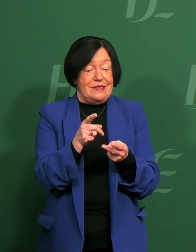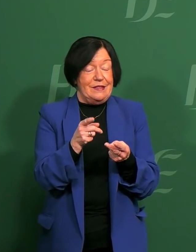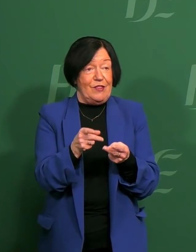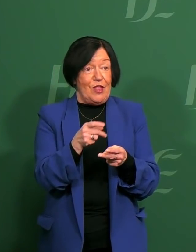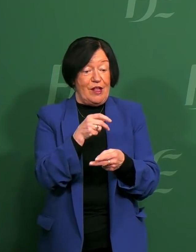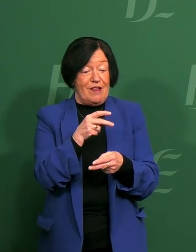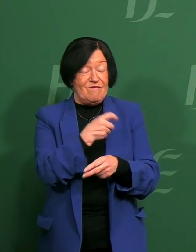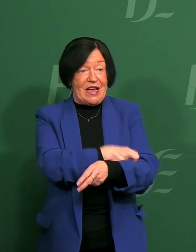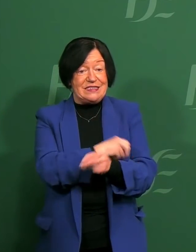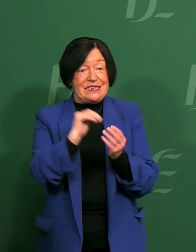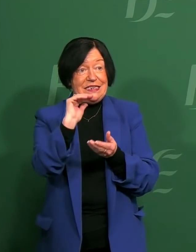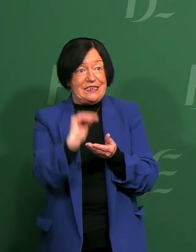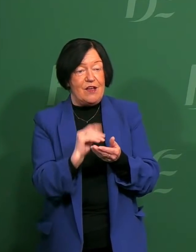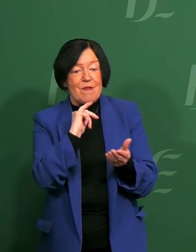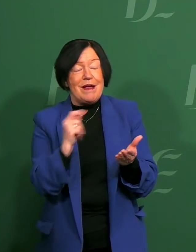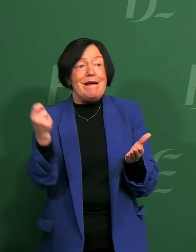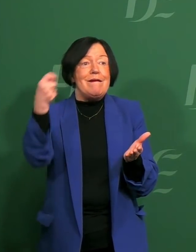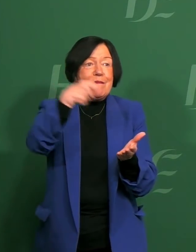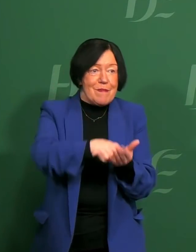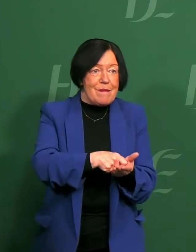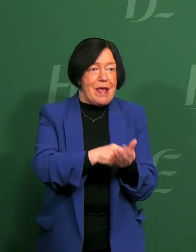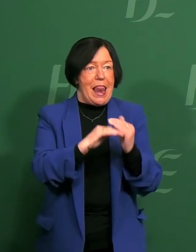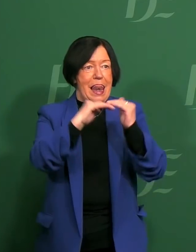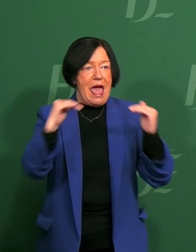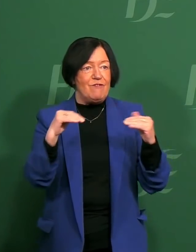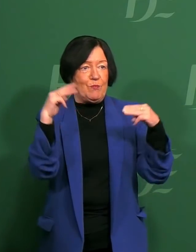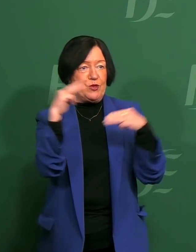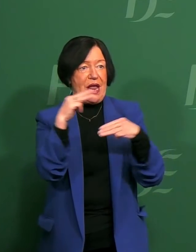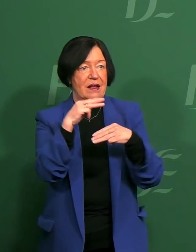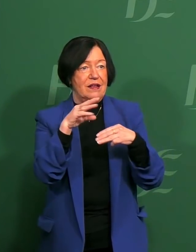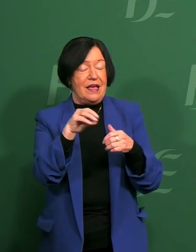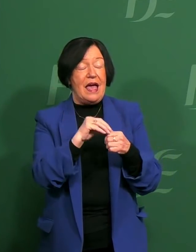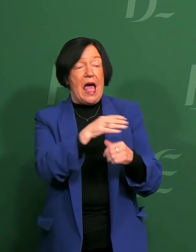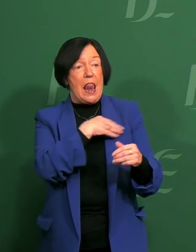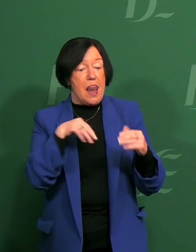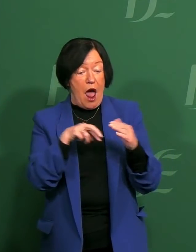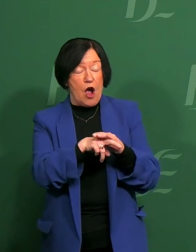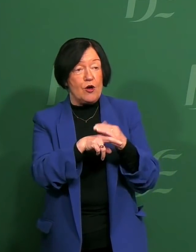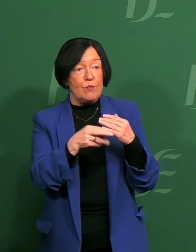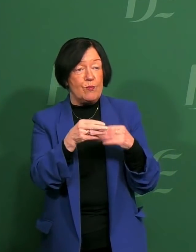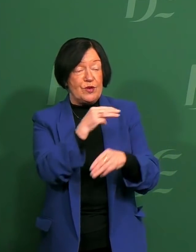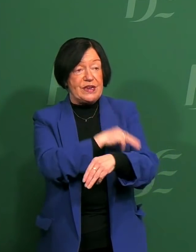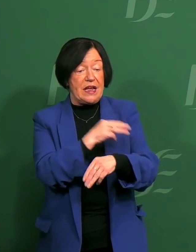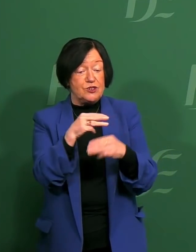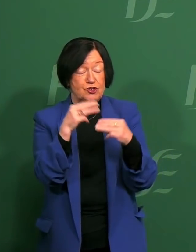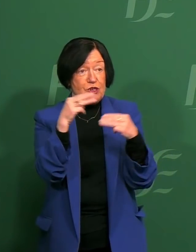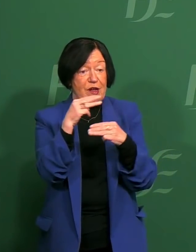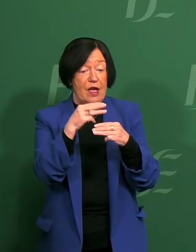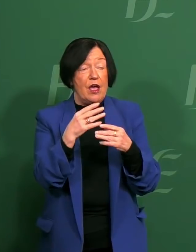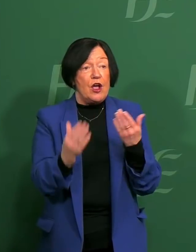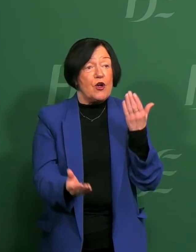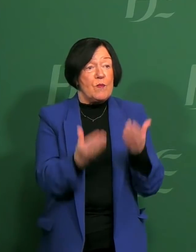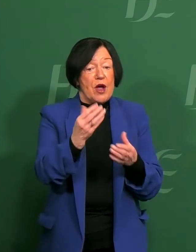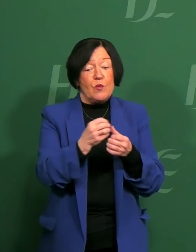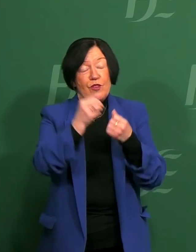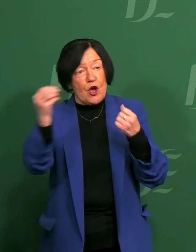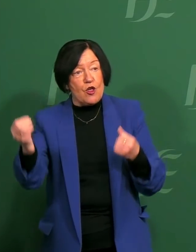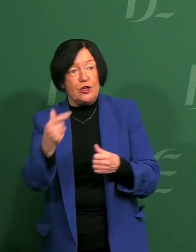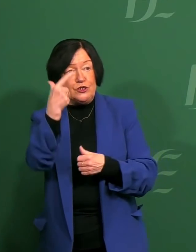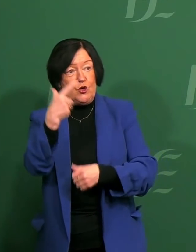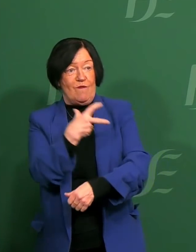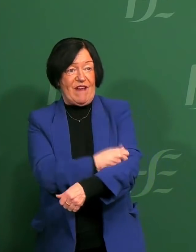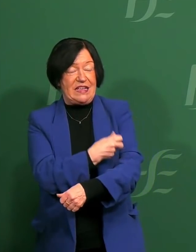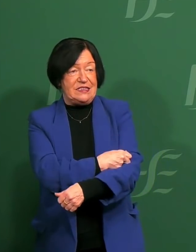also leads to an enhanced level of protection, as well as longer lasting protections compared with the original vaccine doses